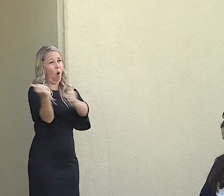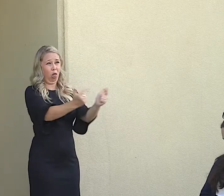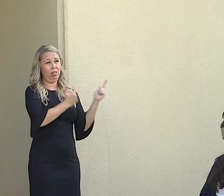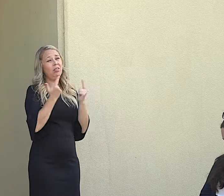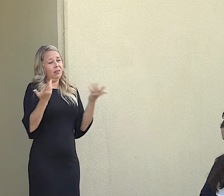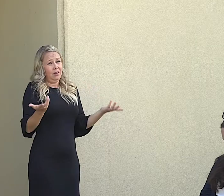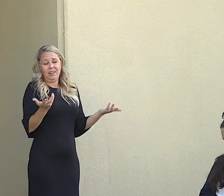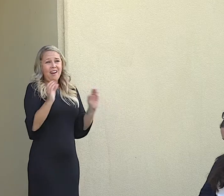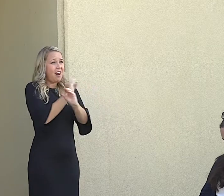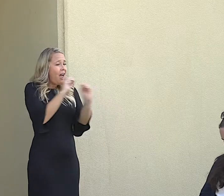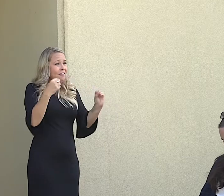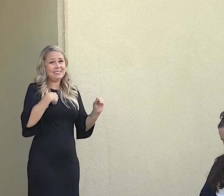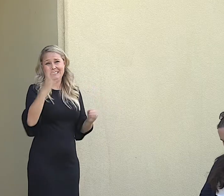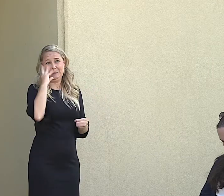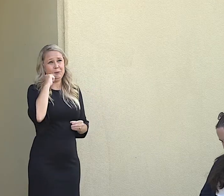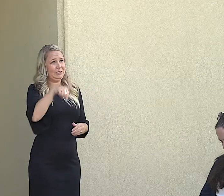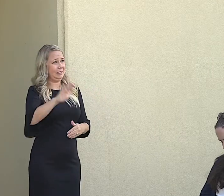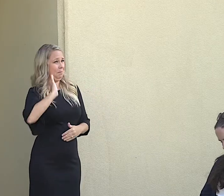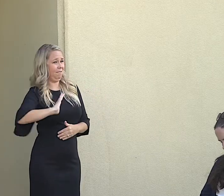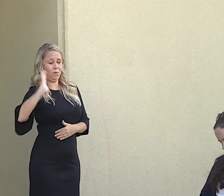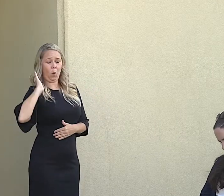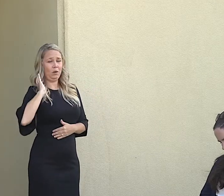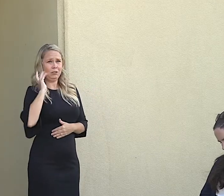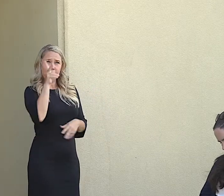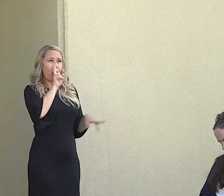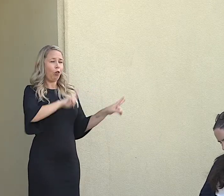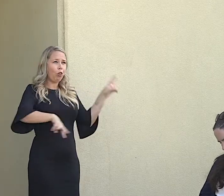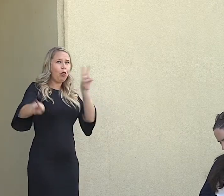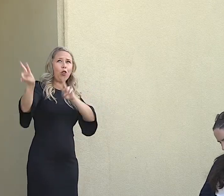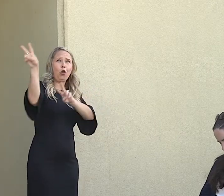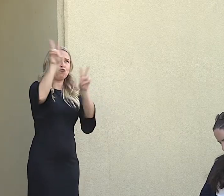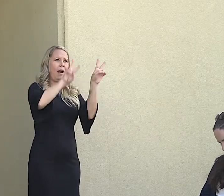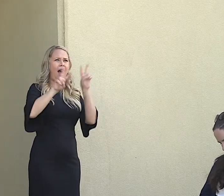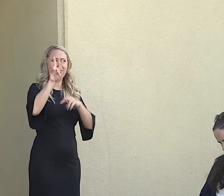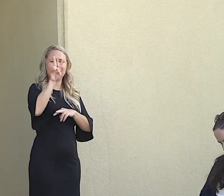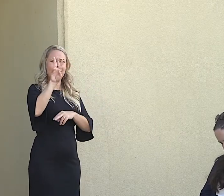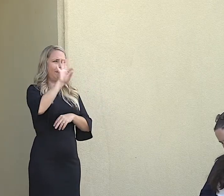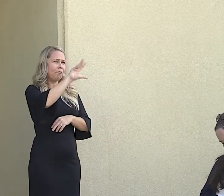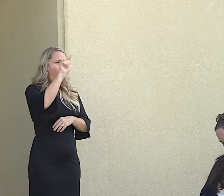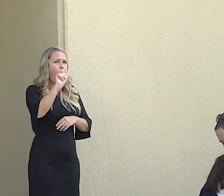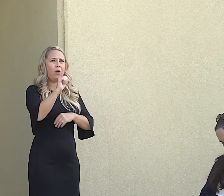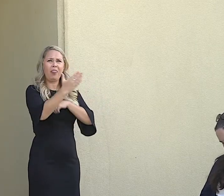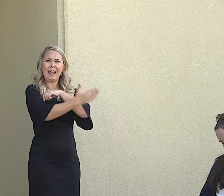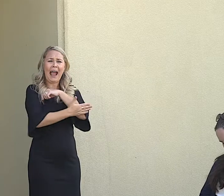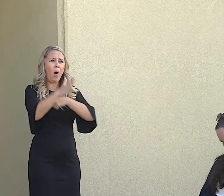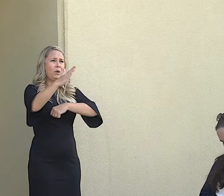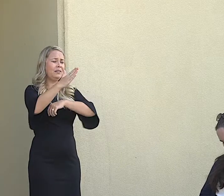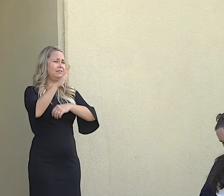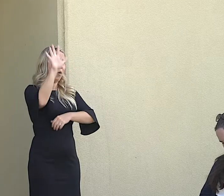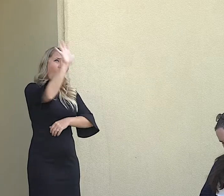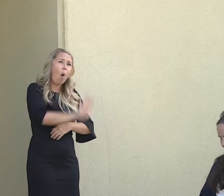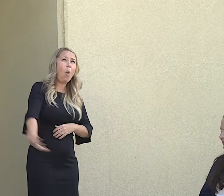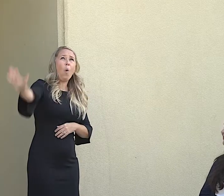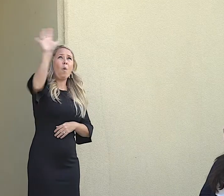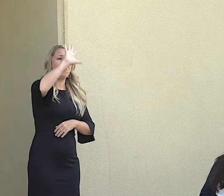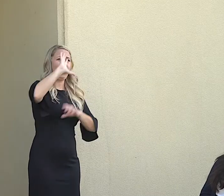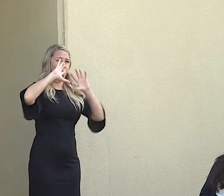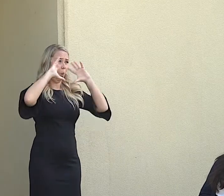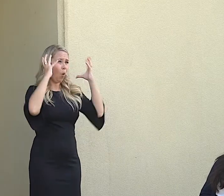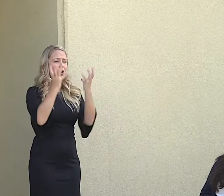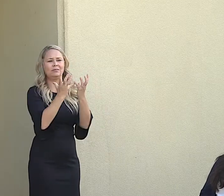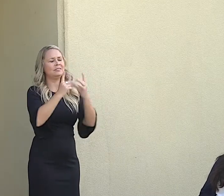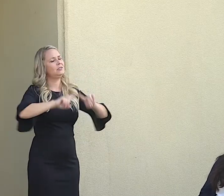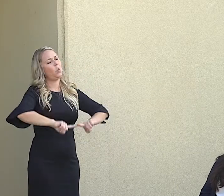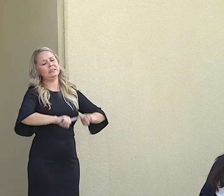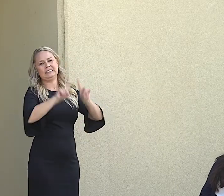us. None of us have experienced this before. As you look around the state, the county, the country, and the world, this is a